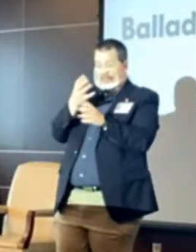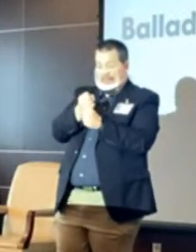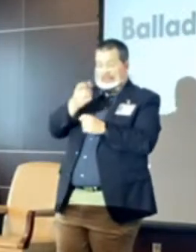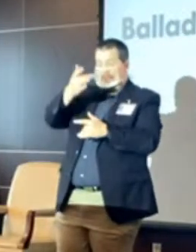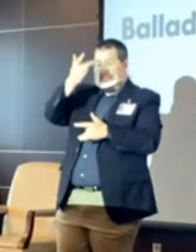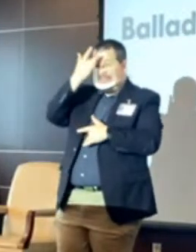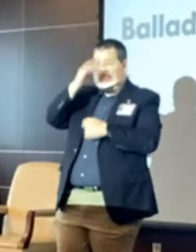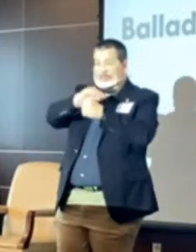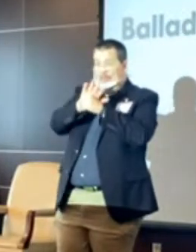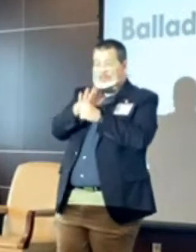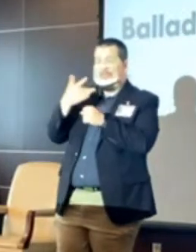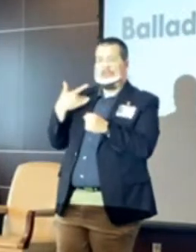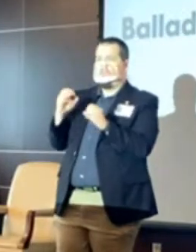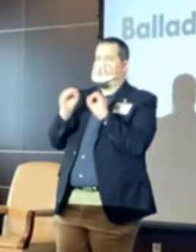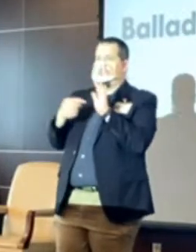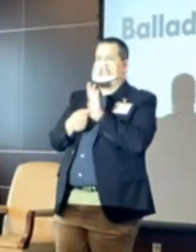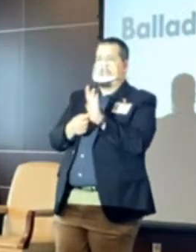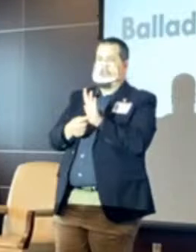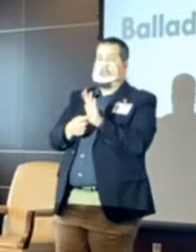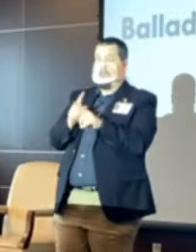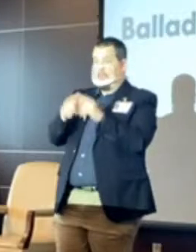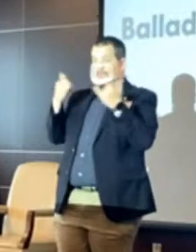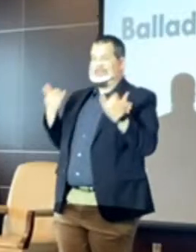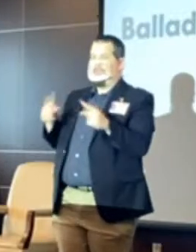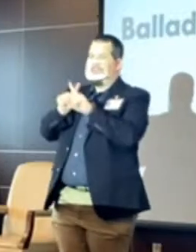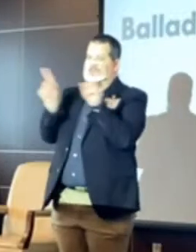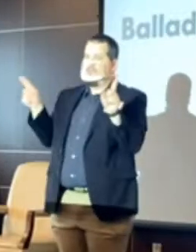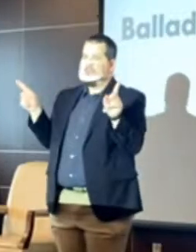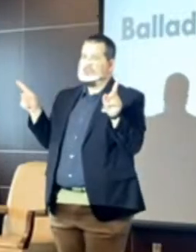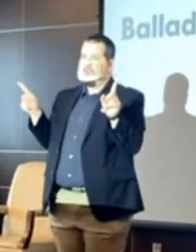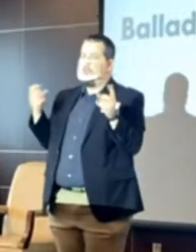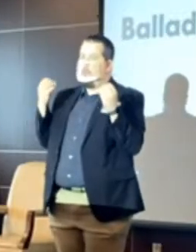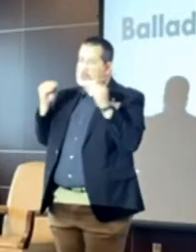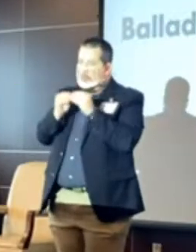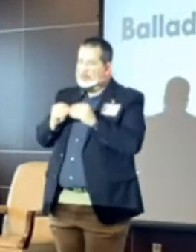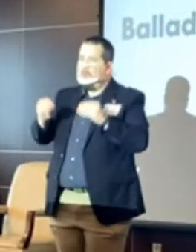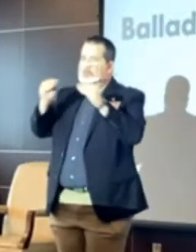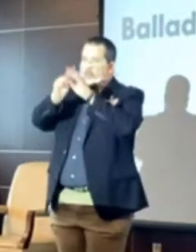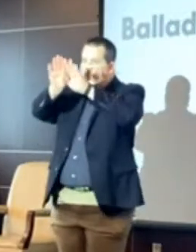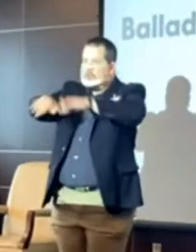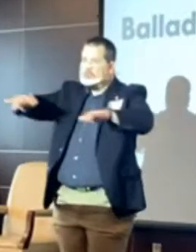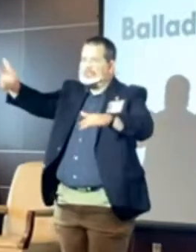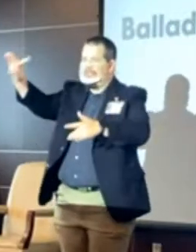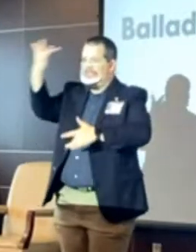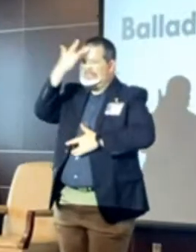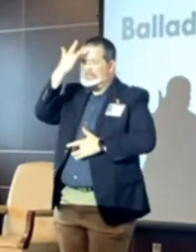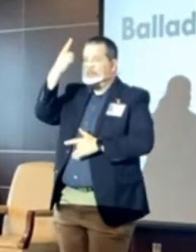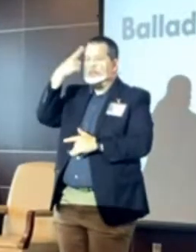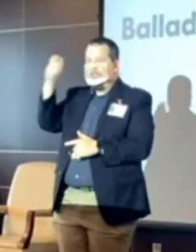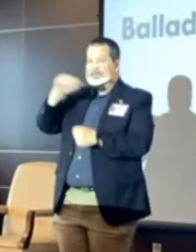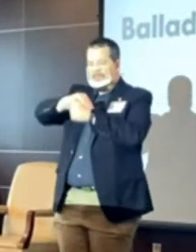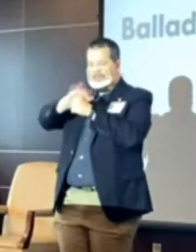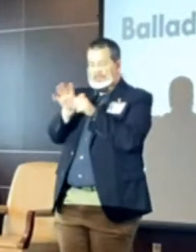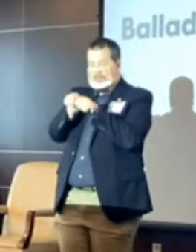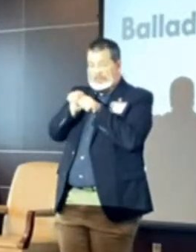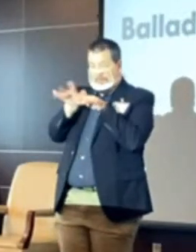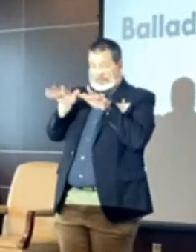COVID-19 were mostly asymptomatic, but now more children are getting sick because we are allowing this virus to